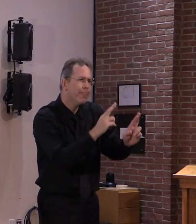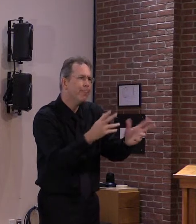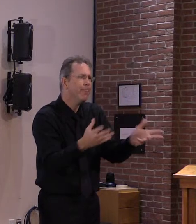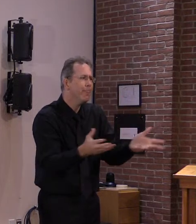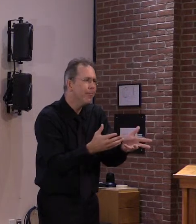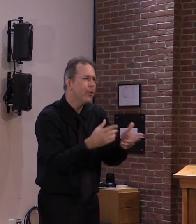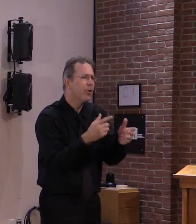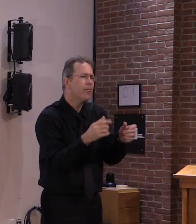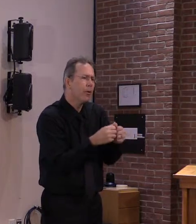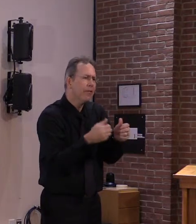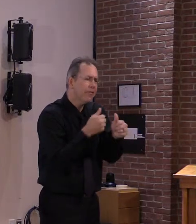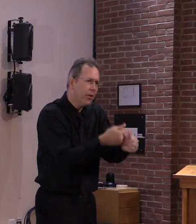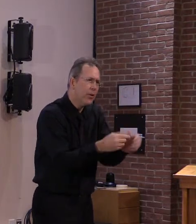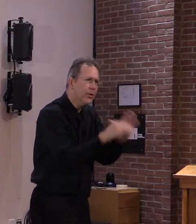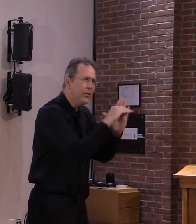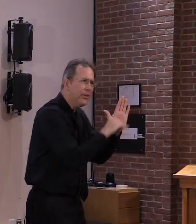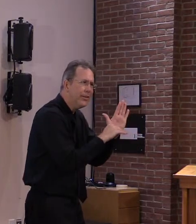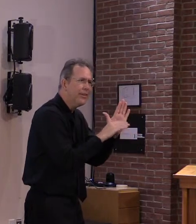time around.